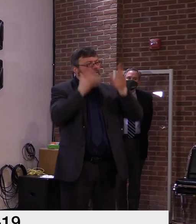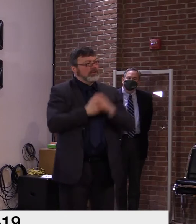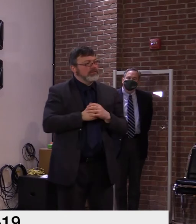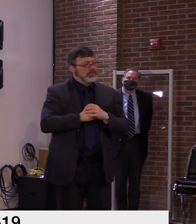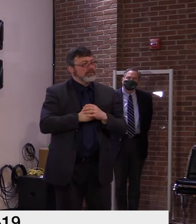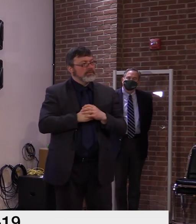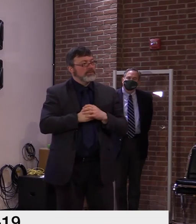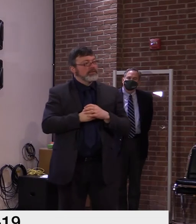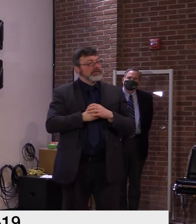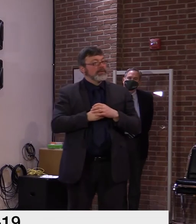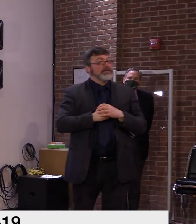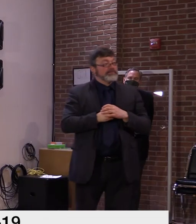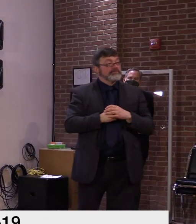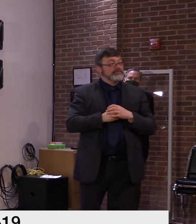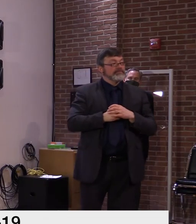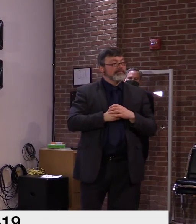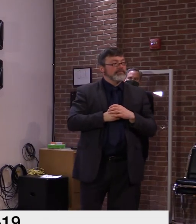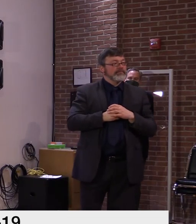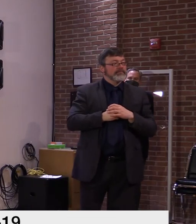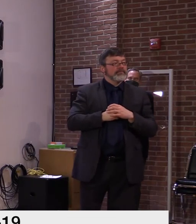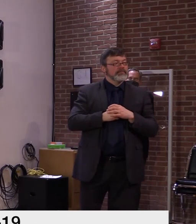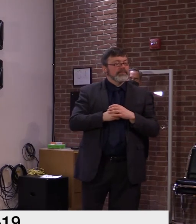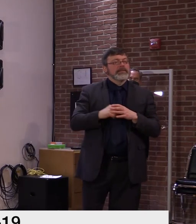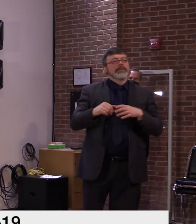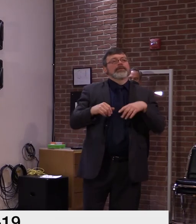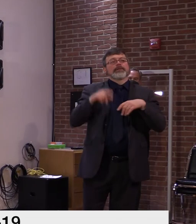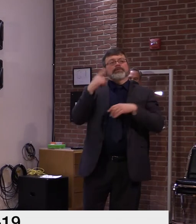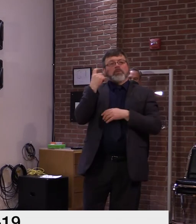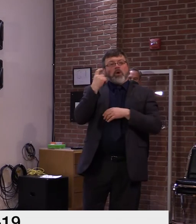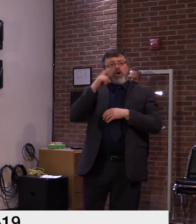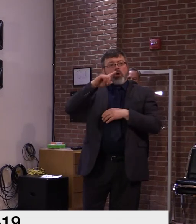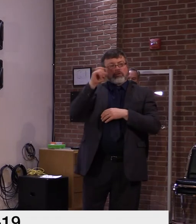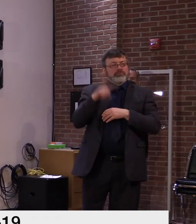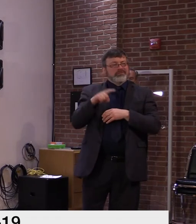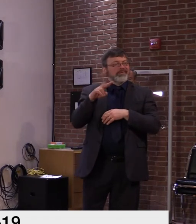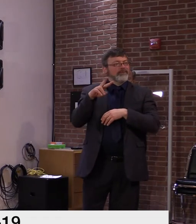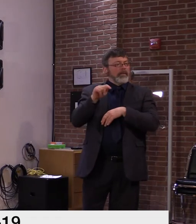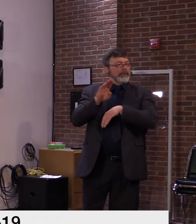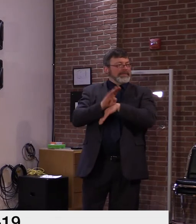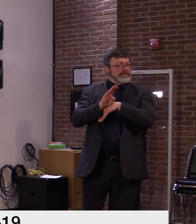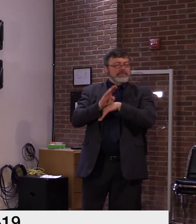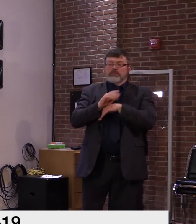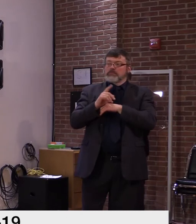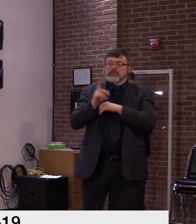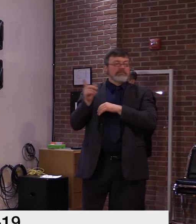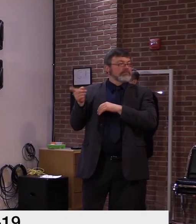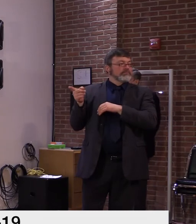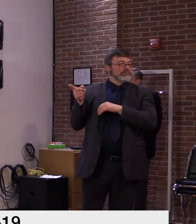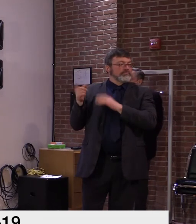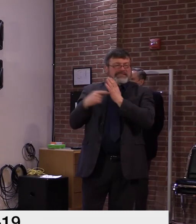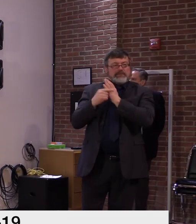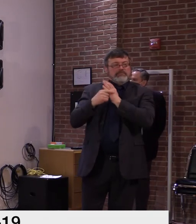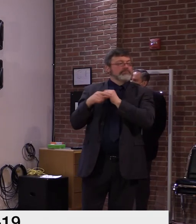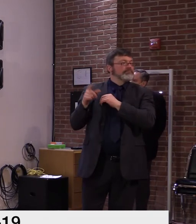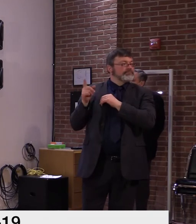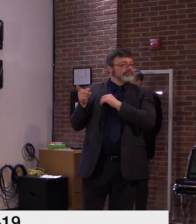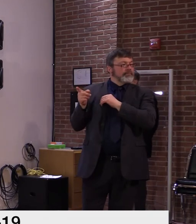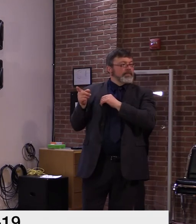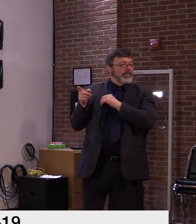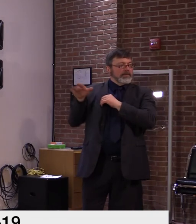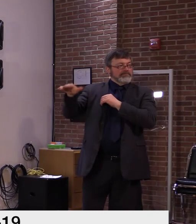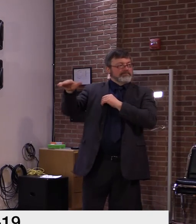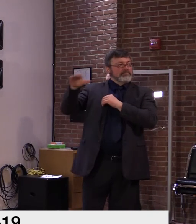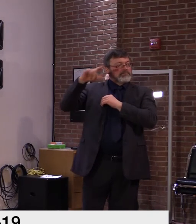Just one last question on that subject, Governor. You said that you know, this isn't criminal. As